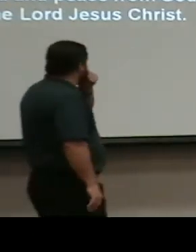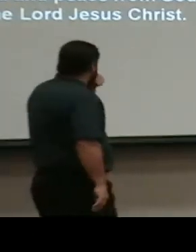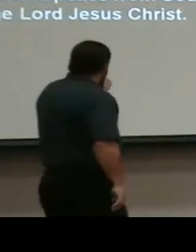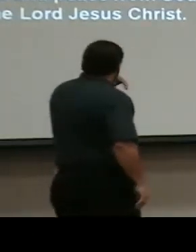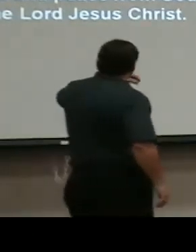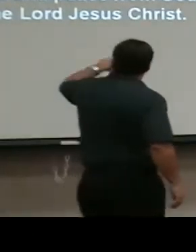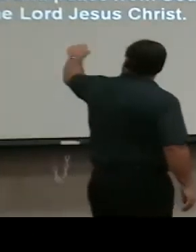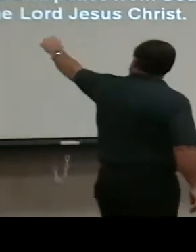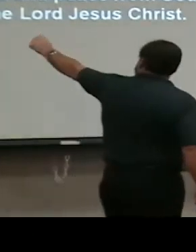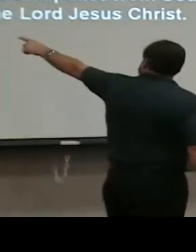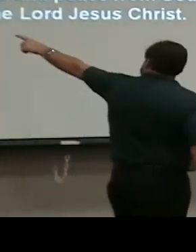What does he say?